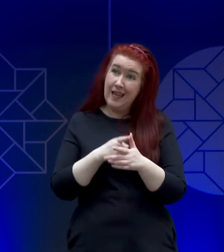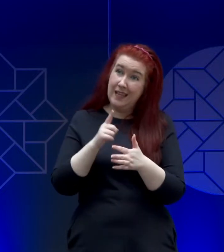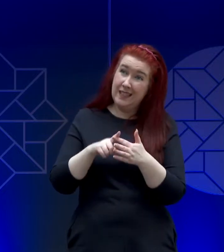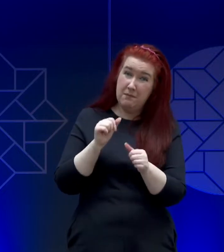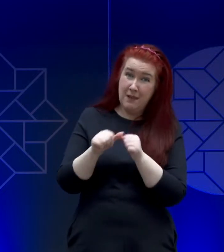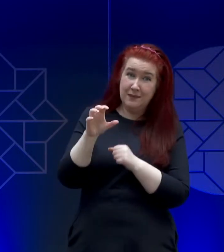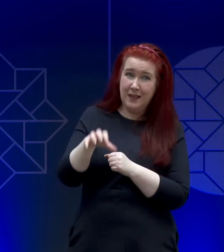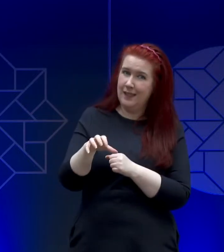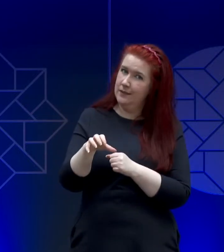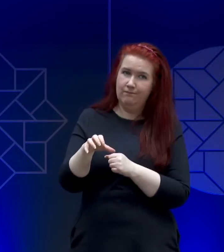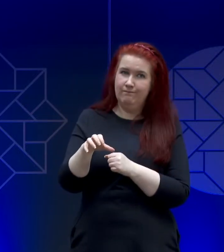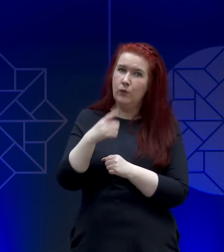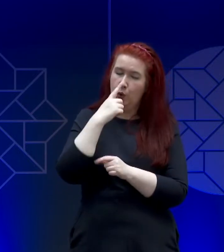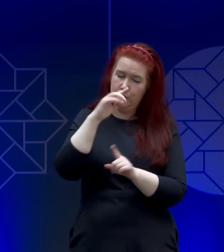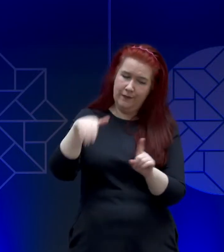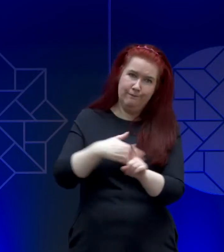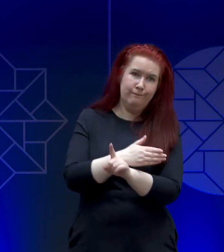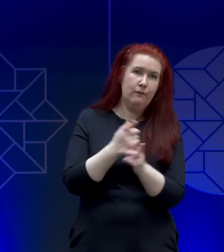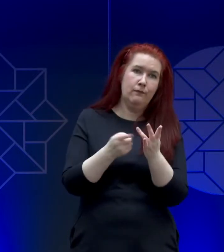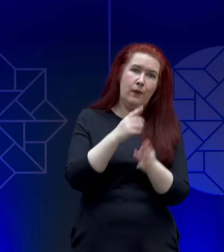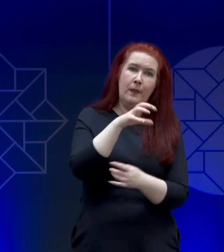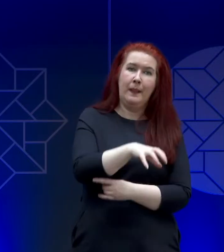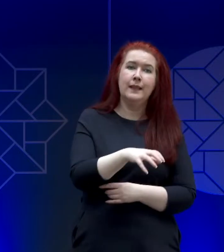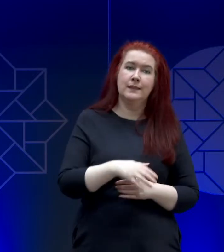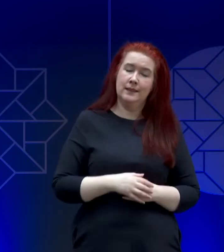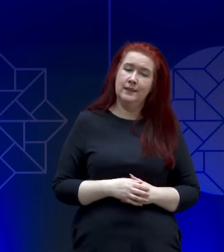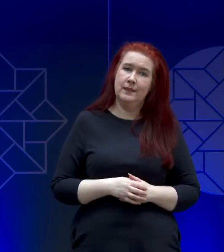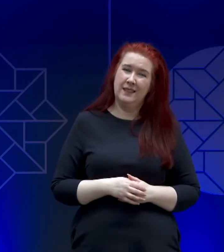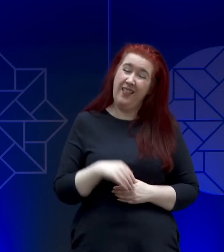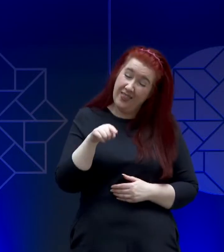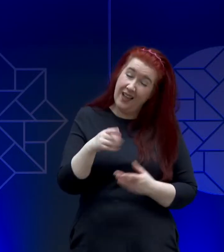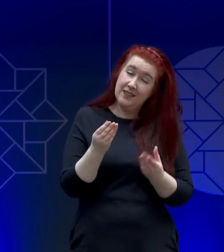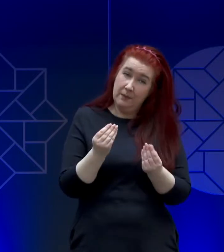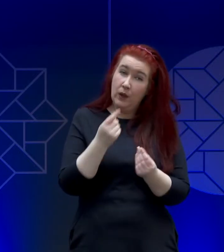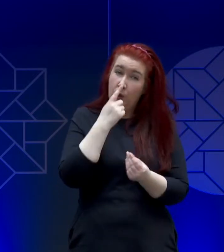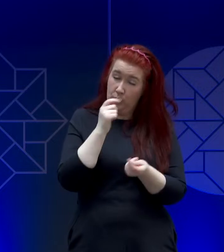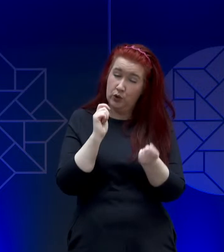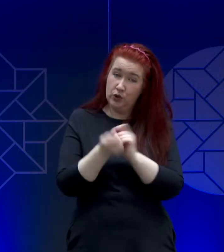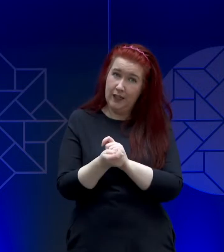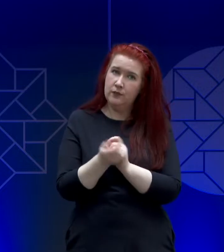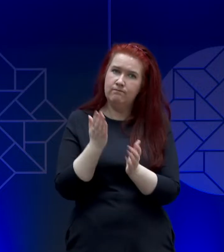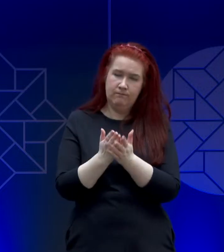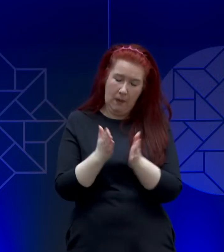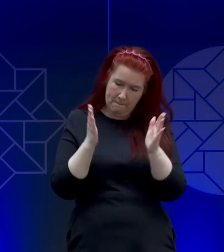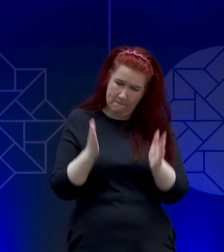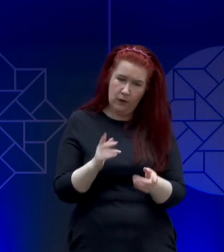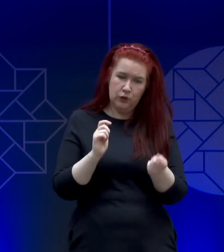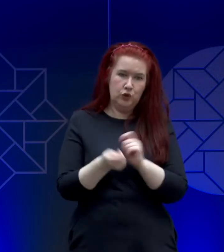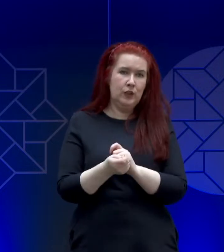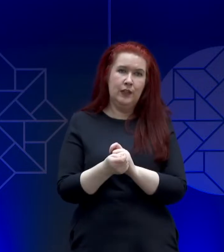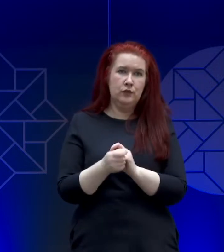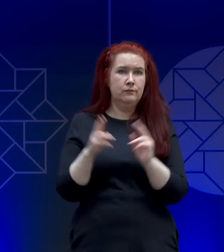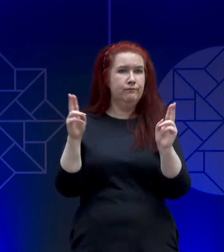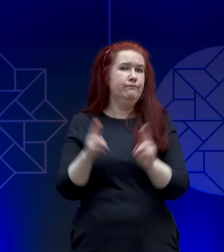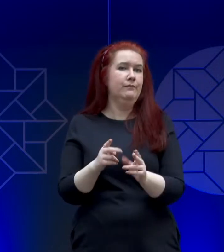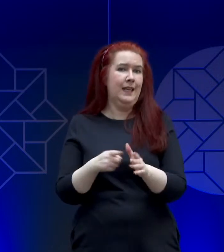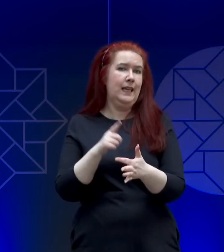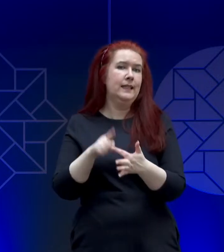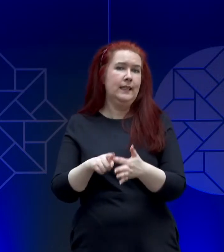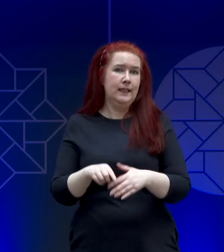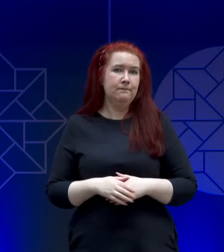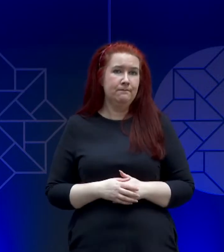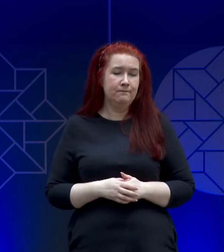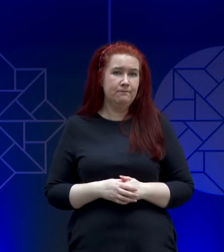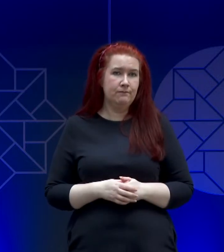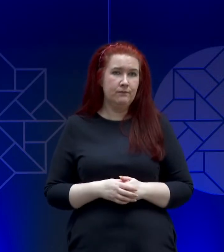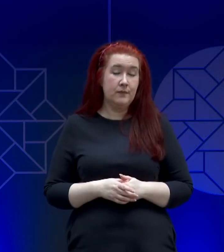setting. It is something that can change, and let's be honest, must change. And preventing ill